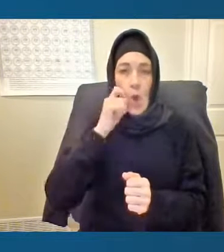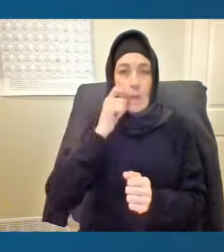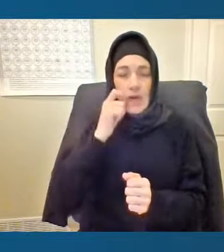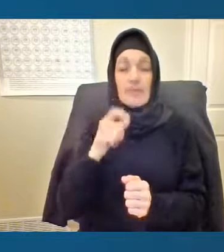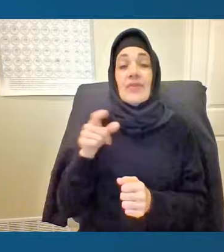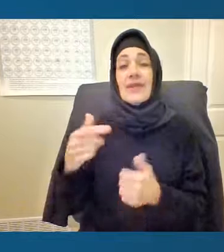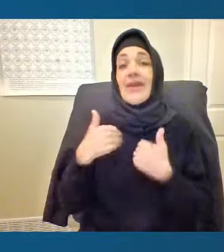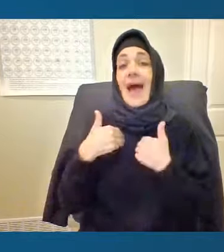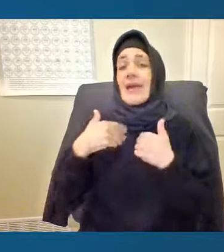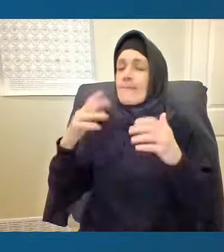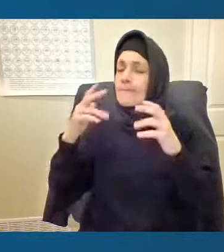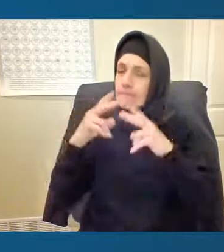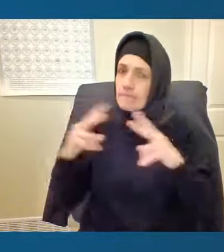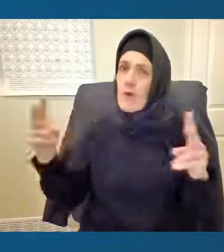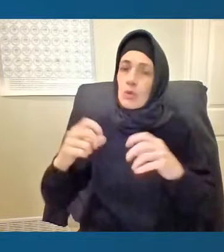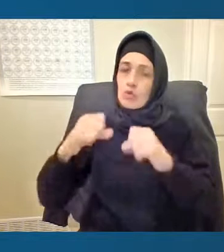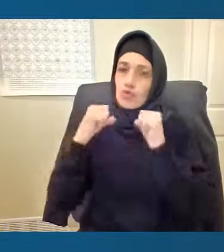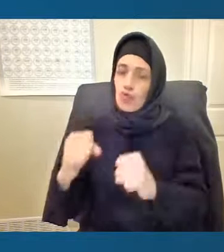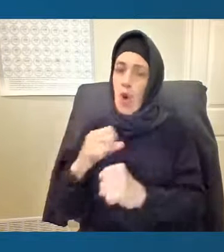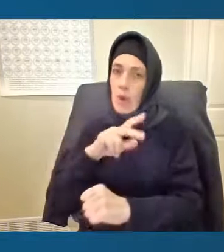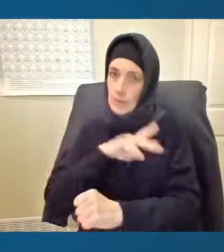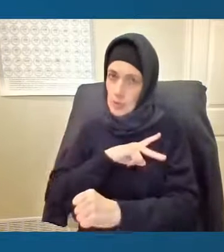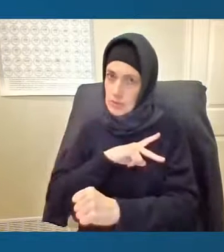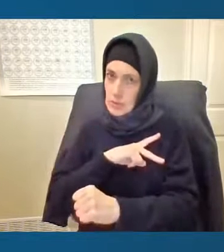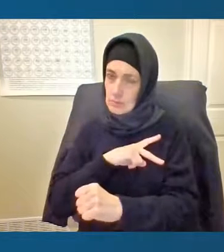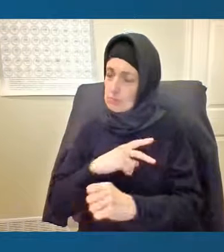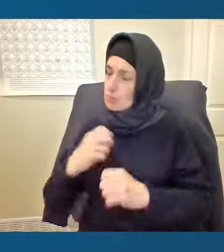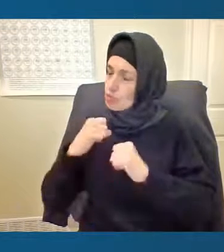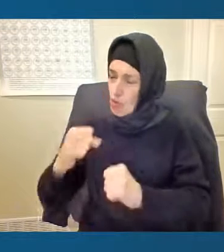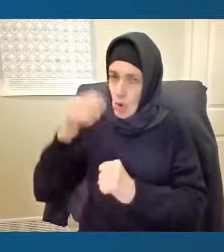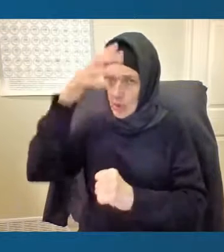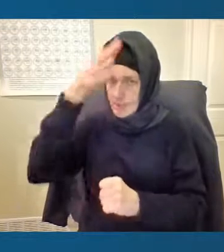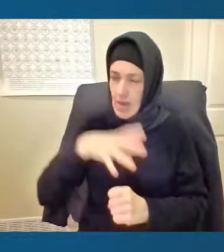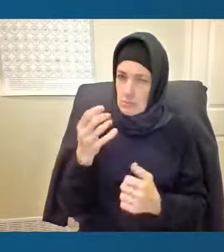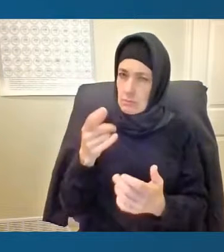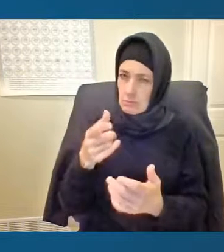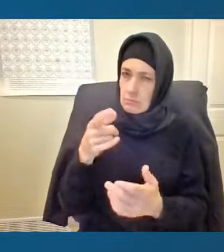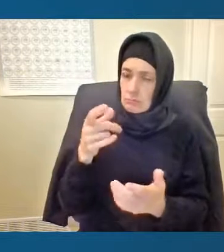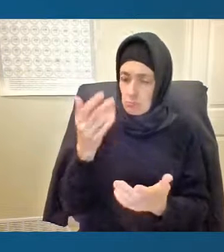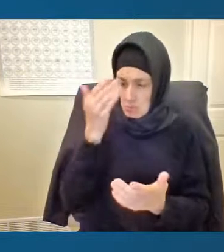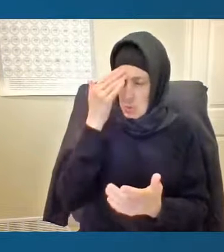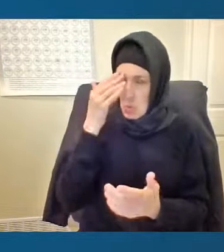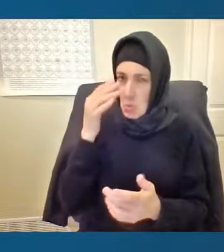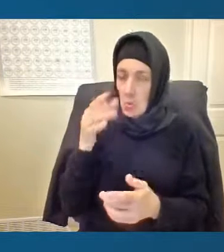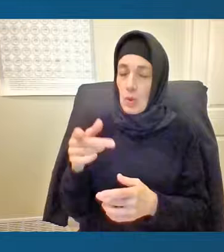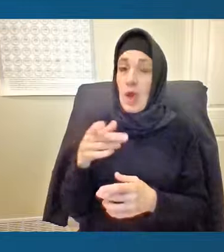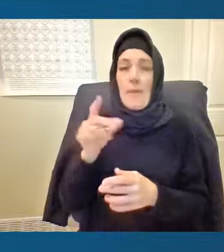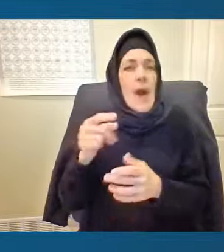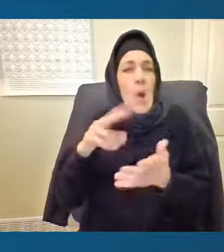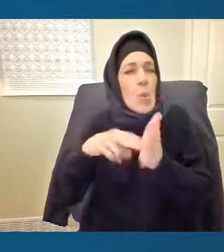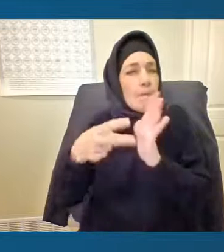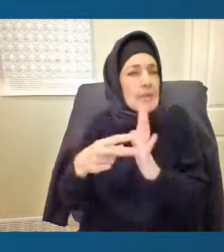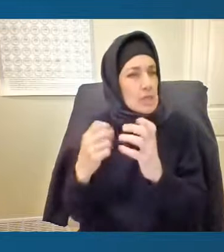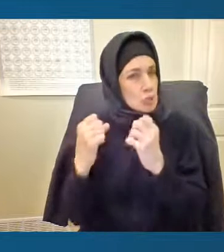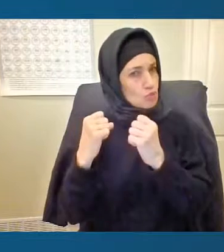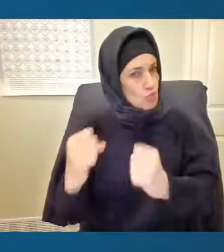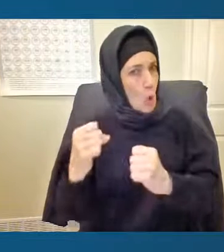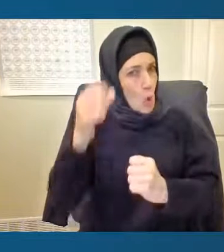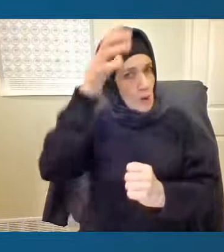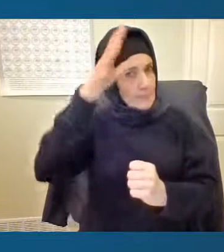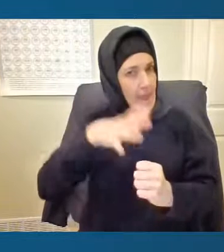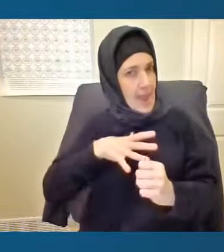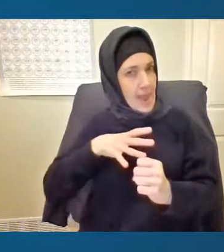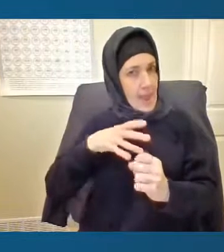Sirah, you know Umar ibn Khattab was a strong man. But again, what does it mean to be a strong man from our